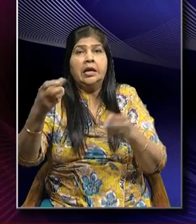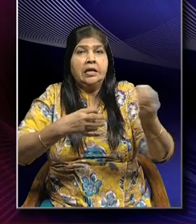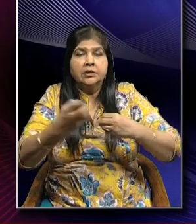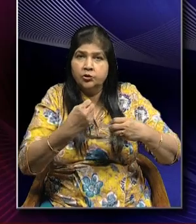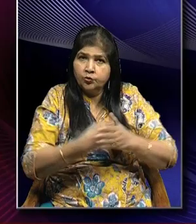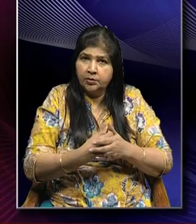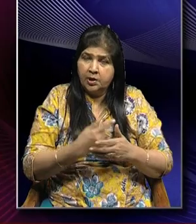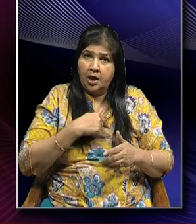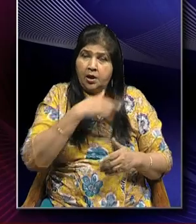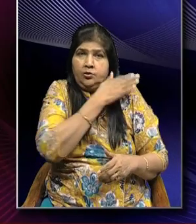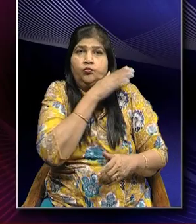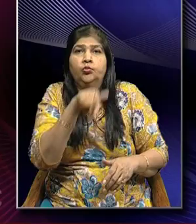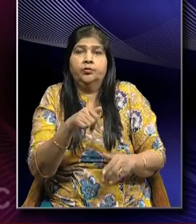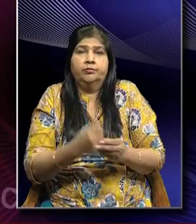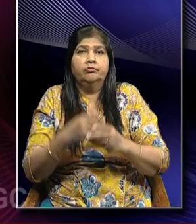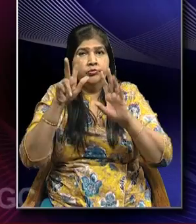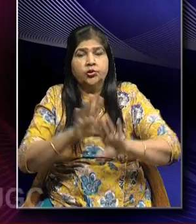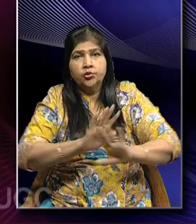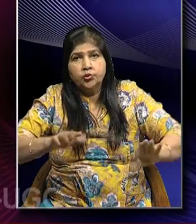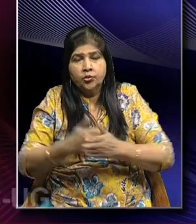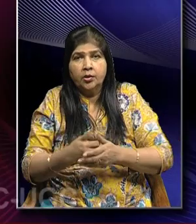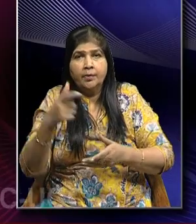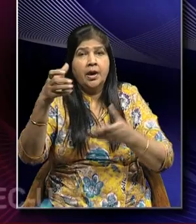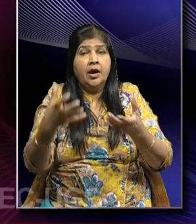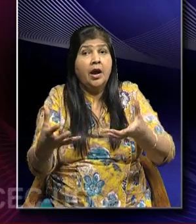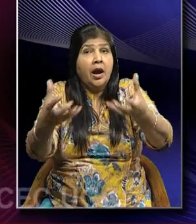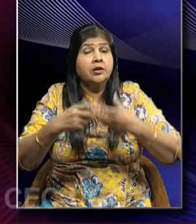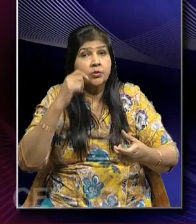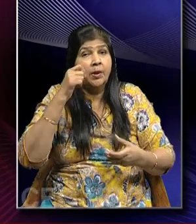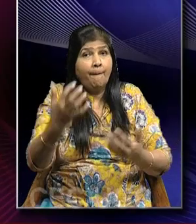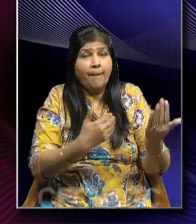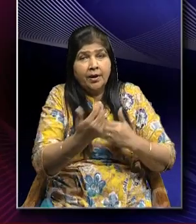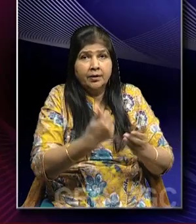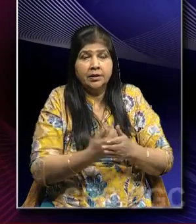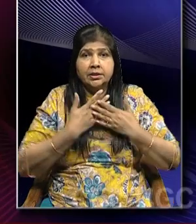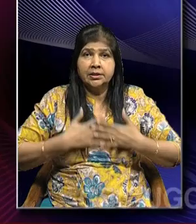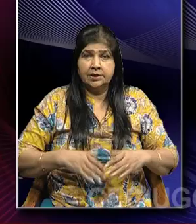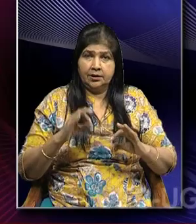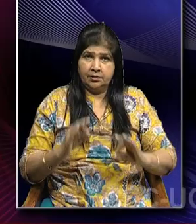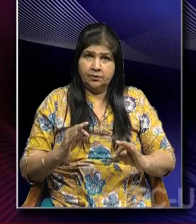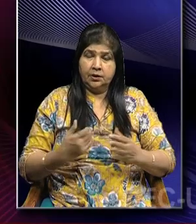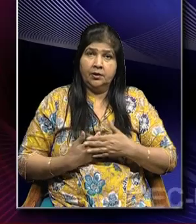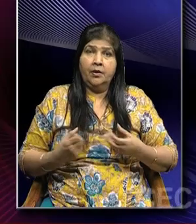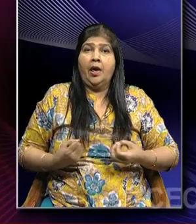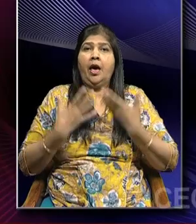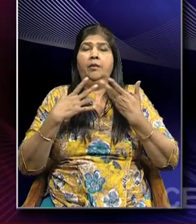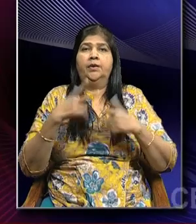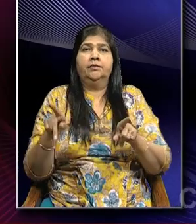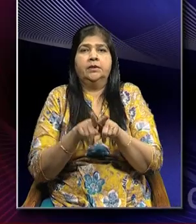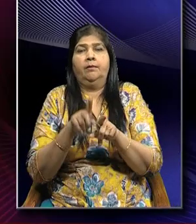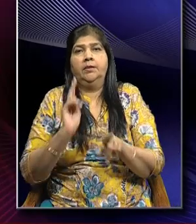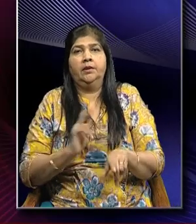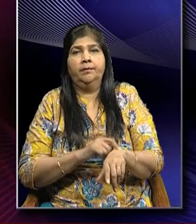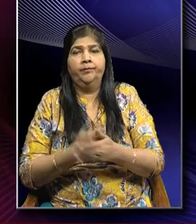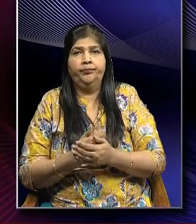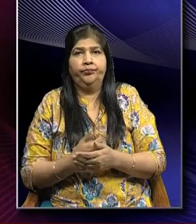manner. It is our responsibility to ensure that my customer is not only satisfied but also feel delighted. So my dear